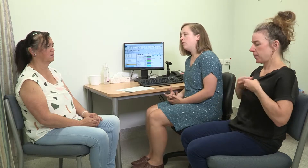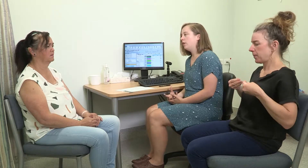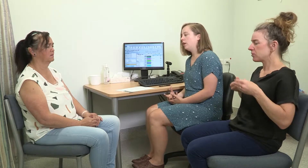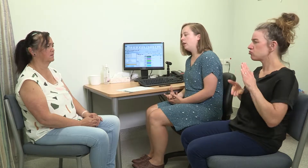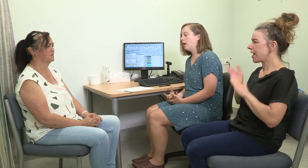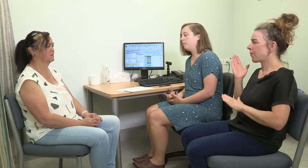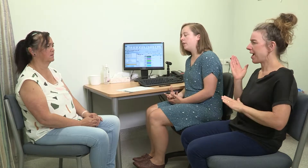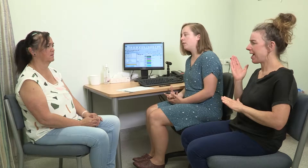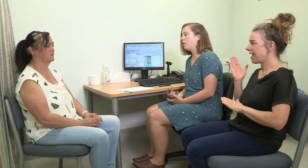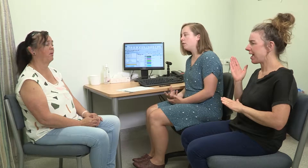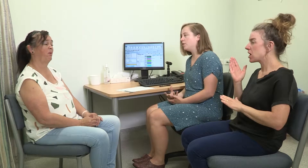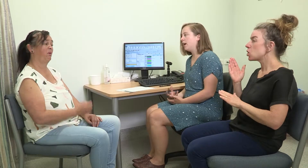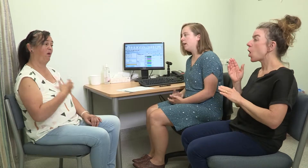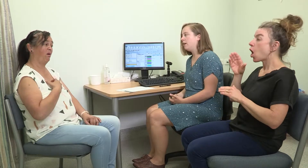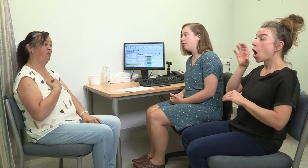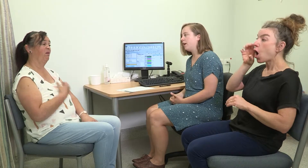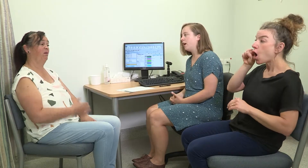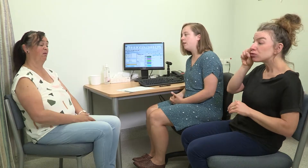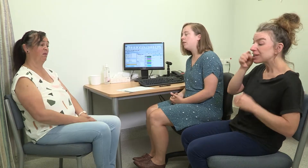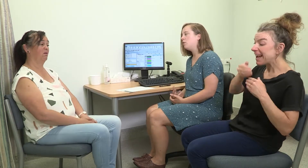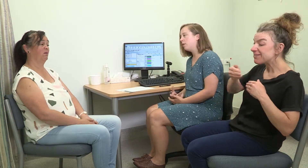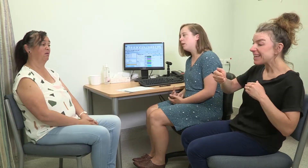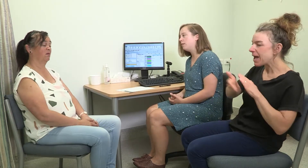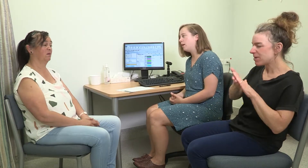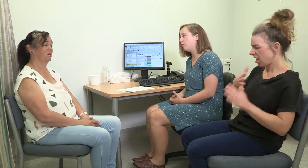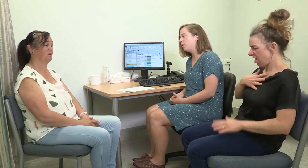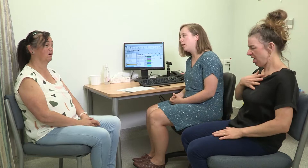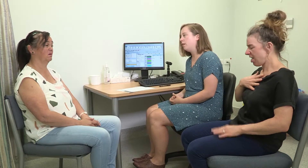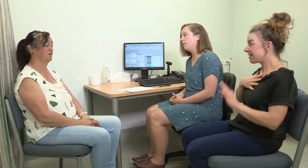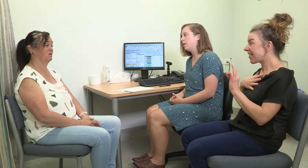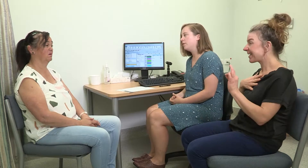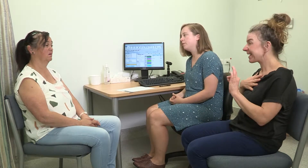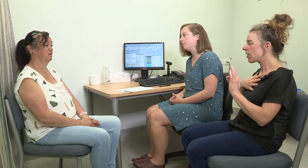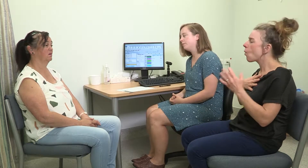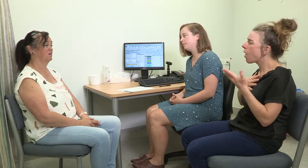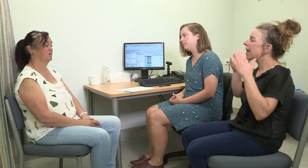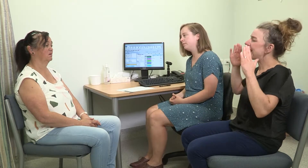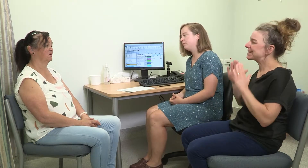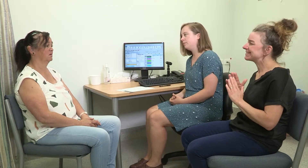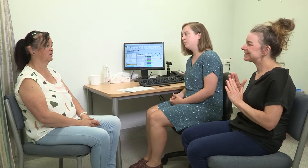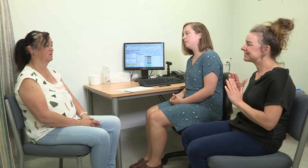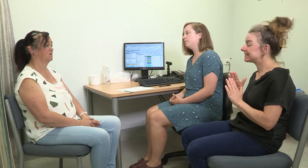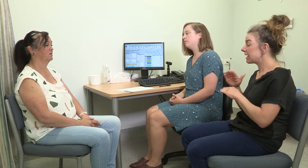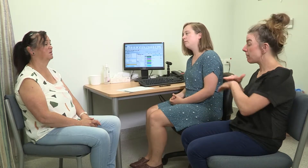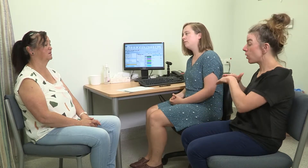So if you can take the orange inhaler every day, then you won't need to take your blue inhaler as much.